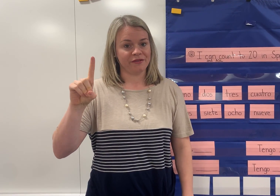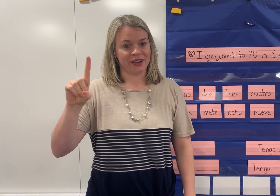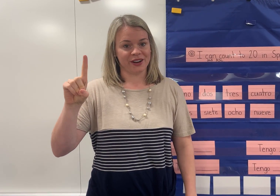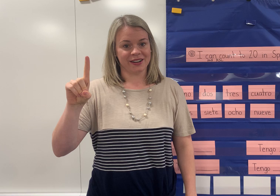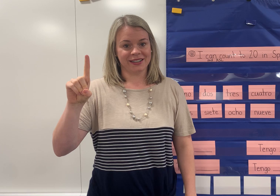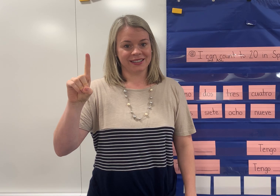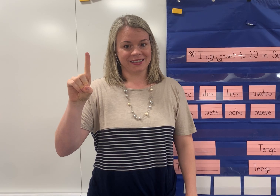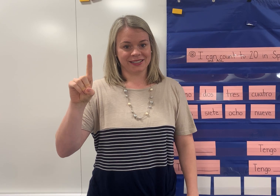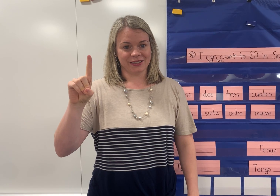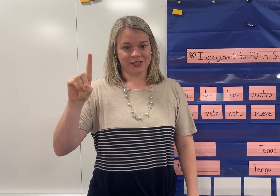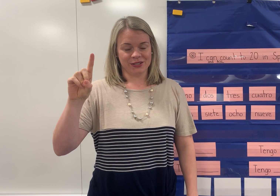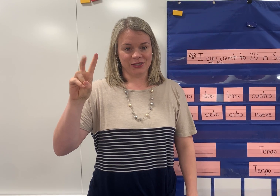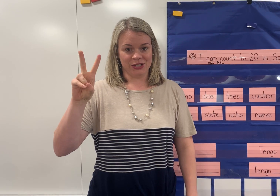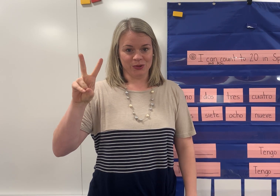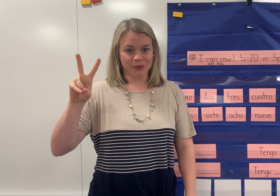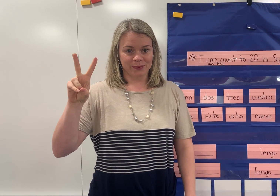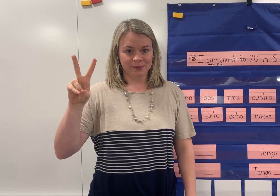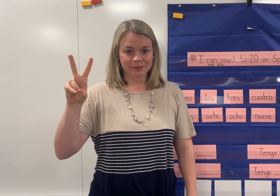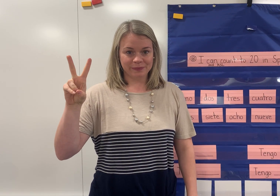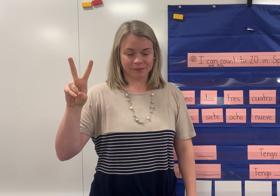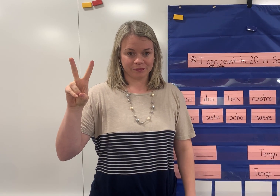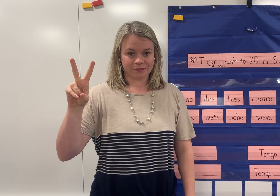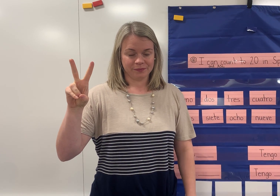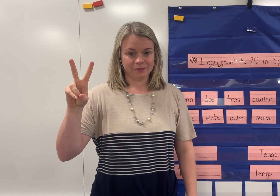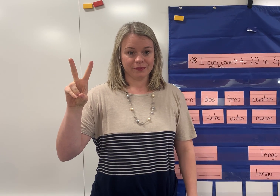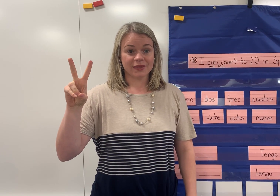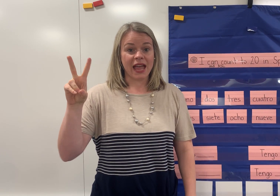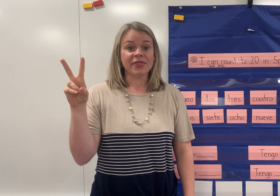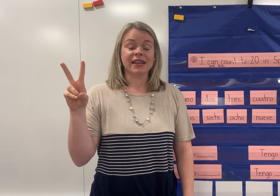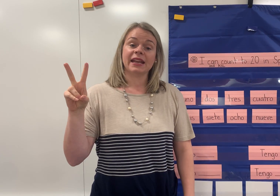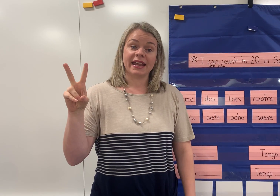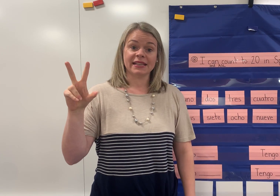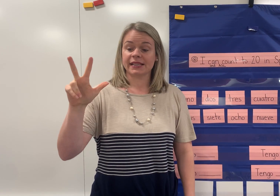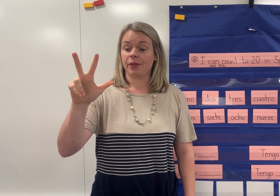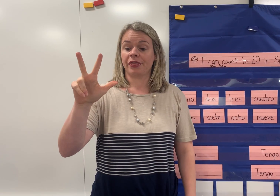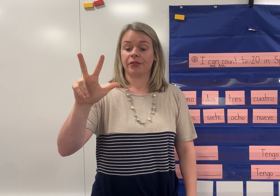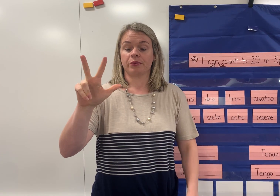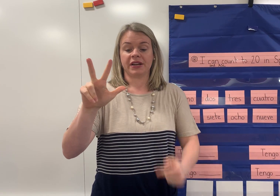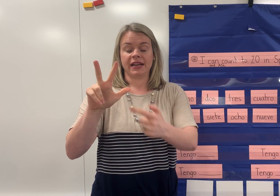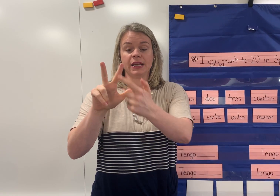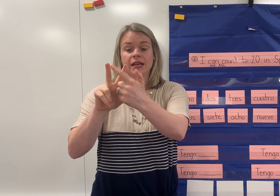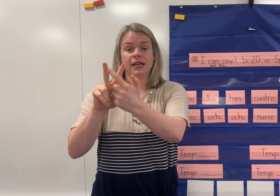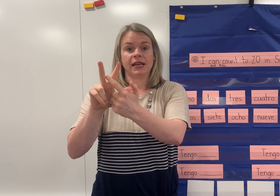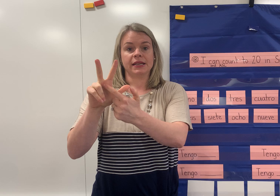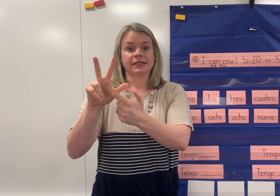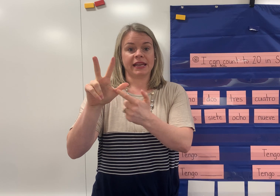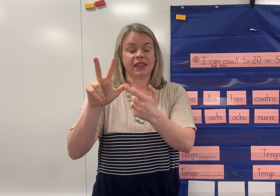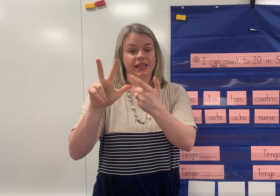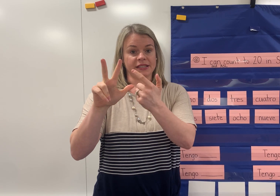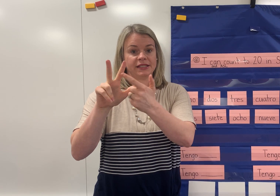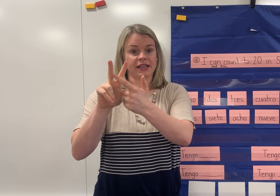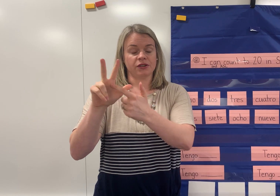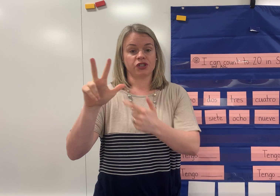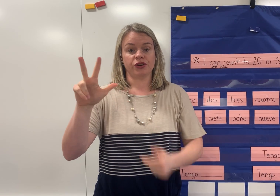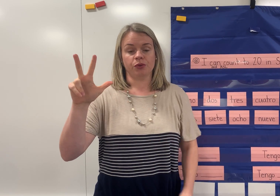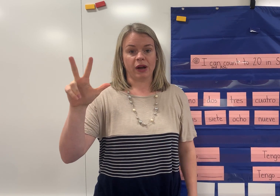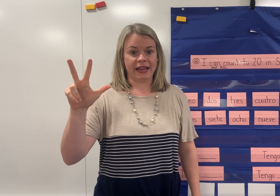finger. 2. And then in ASL, 3 is like this, and I'll show you why in a